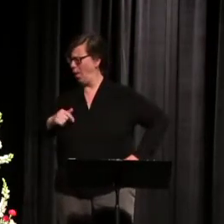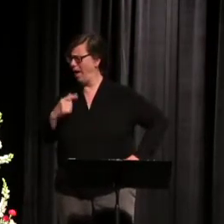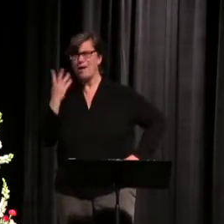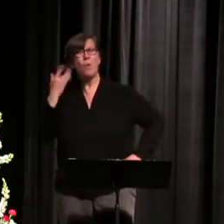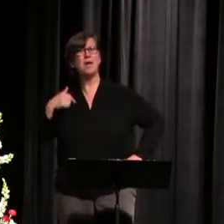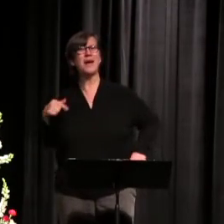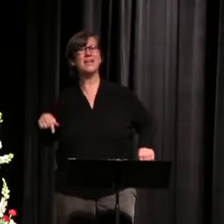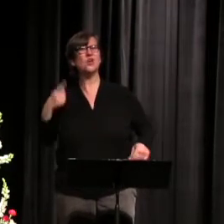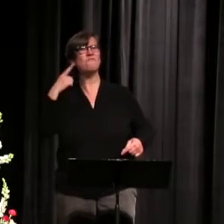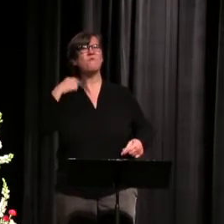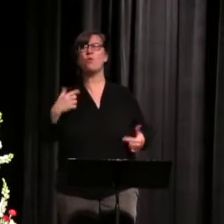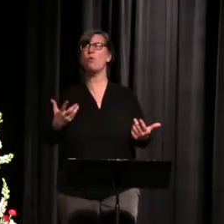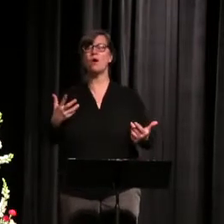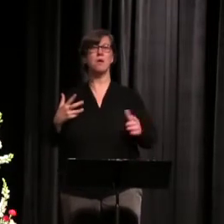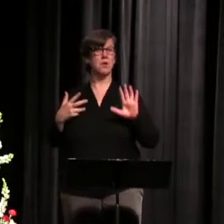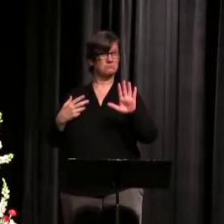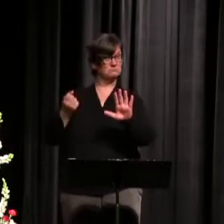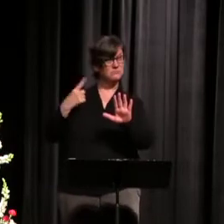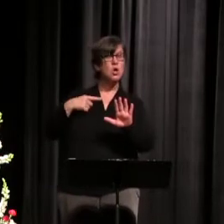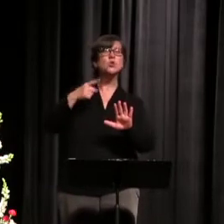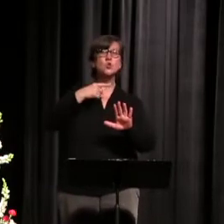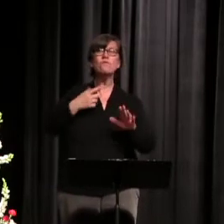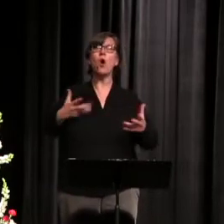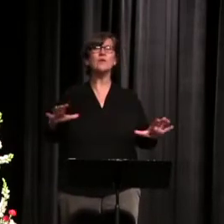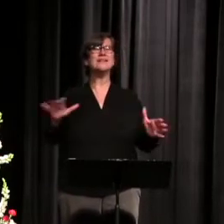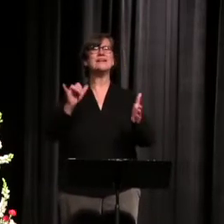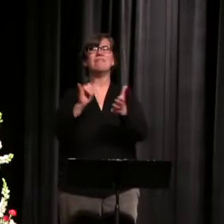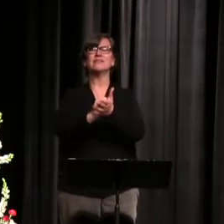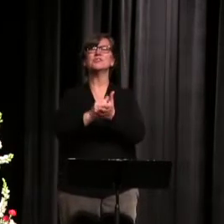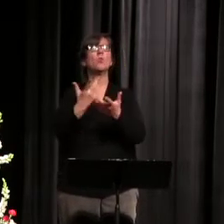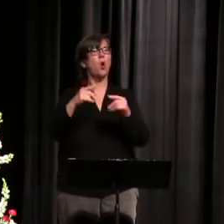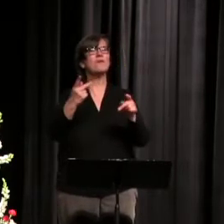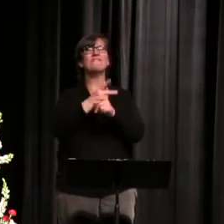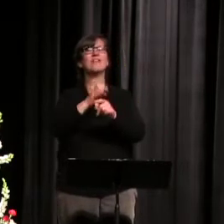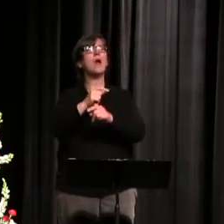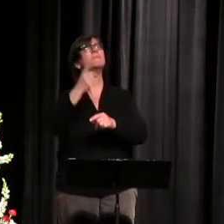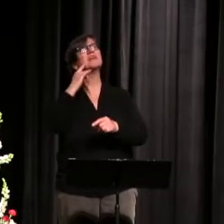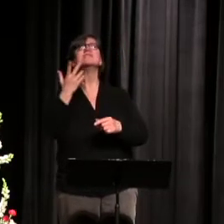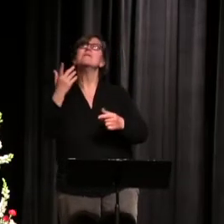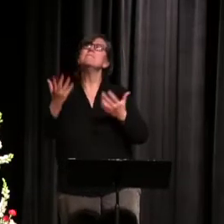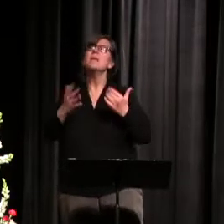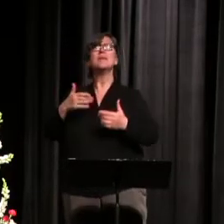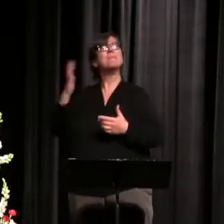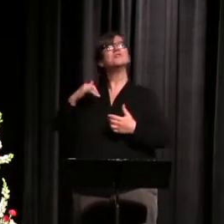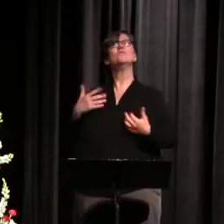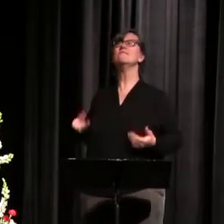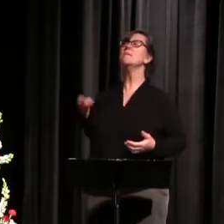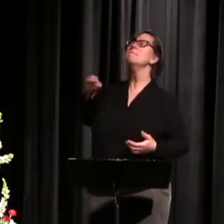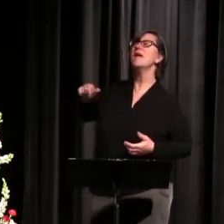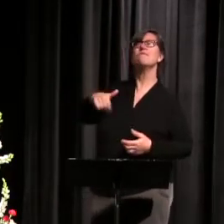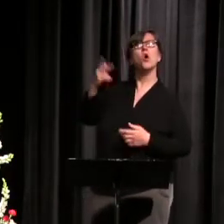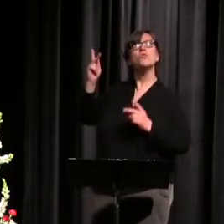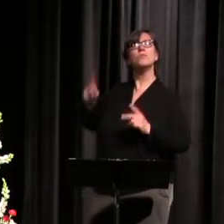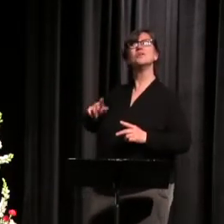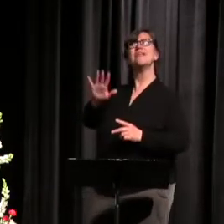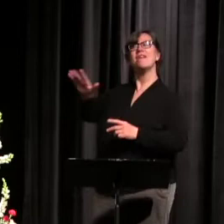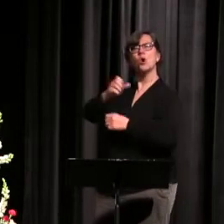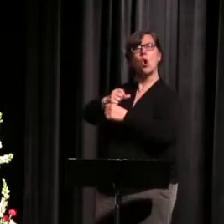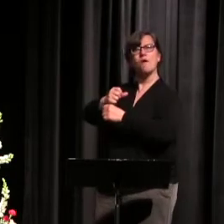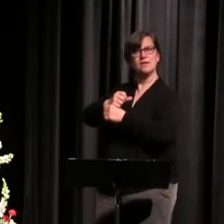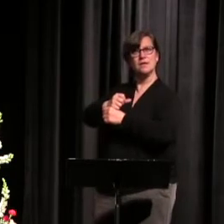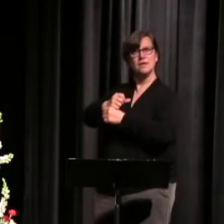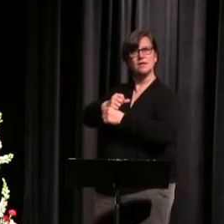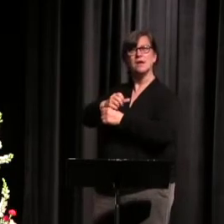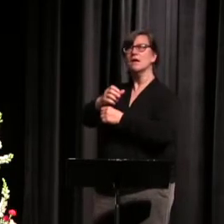purpose. When you paid for that person's coffee in line behind you, when you took those extra few seconds to hold the door for